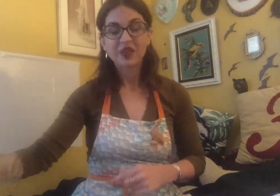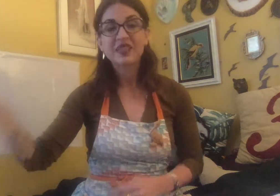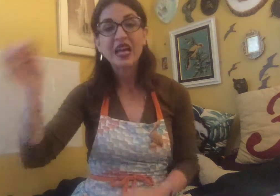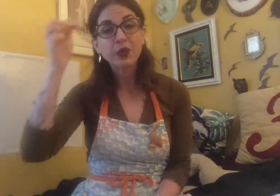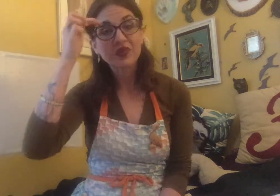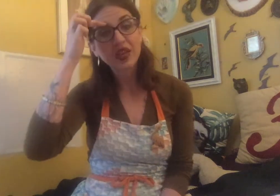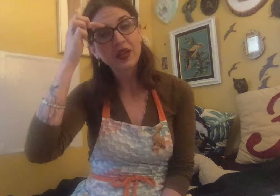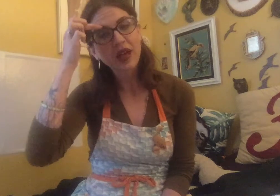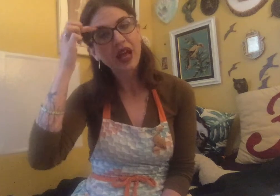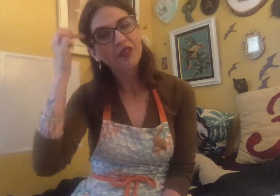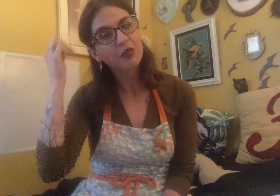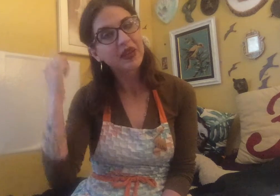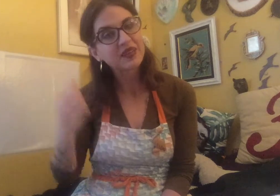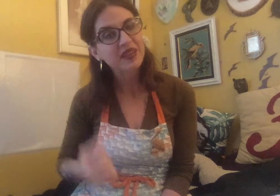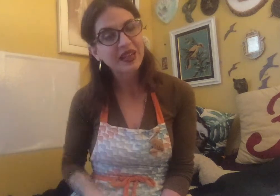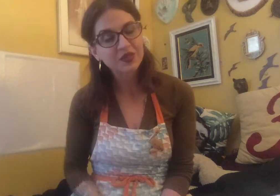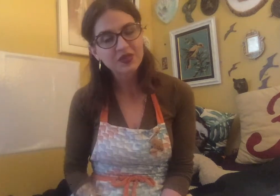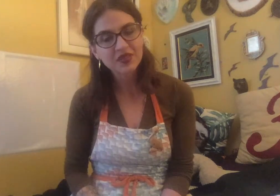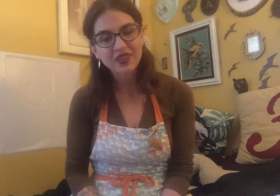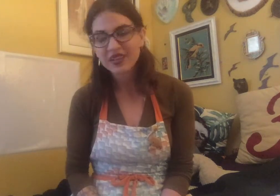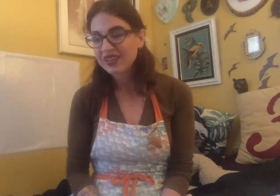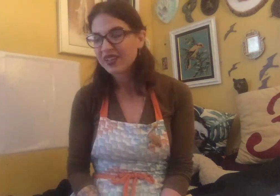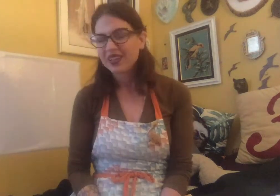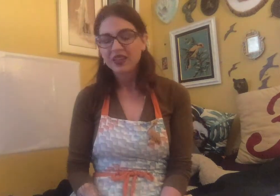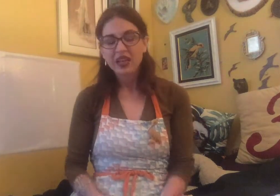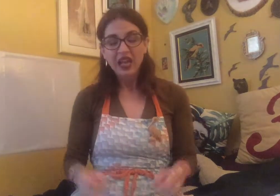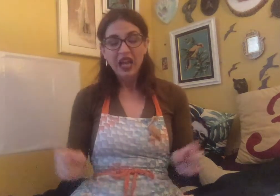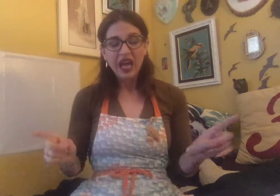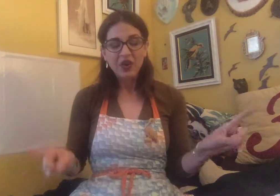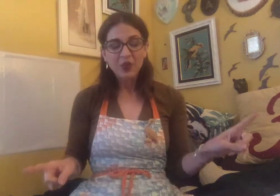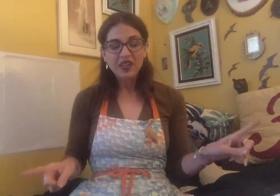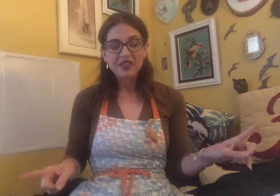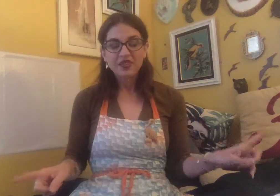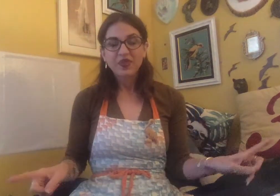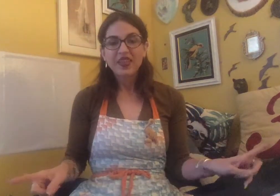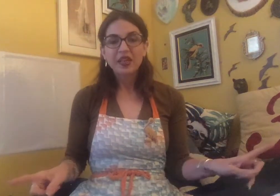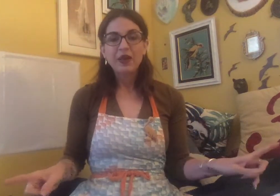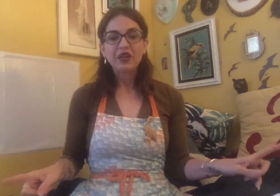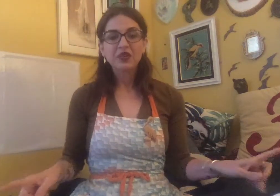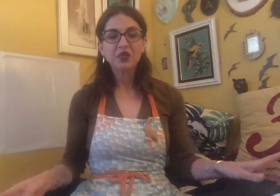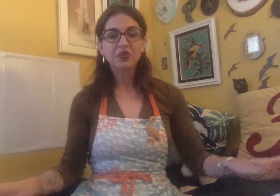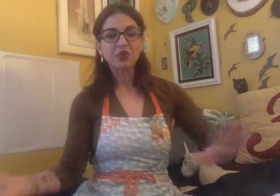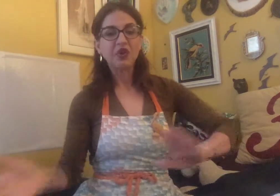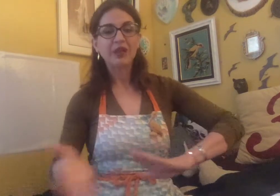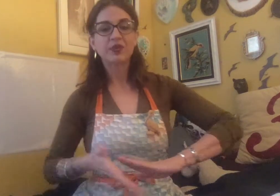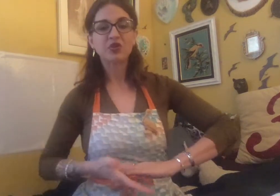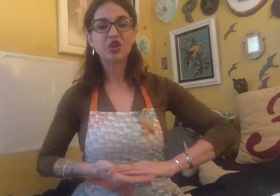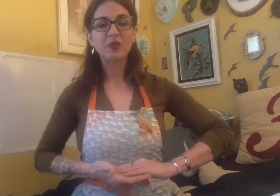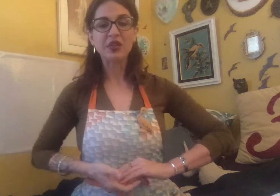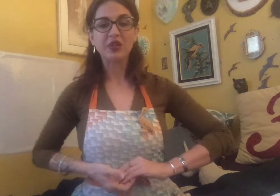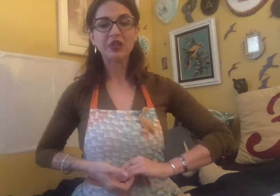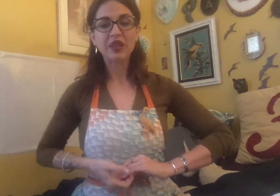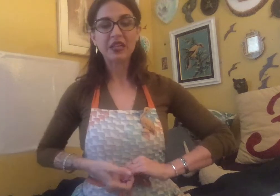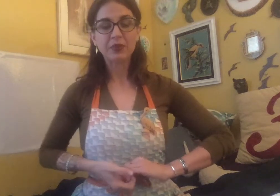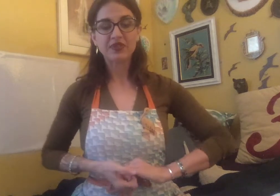Now we've done our alphabet sounds. I want us to think about our nursery rhyme, so show me your unready